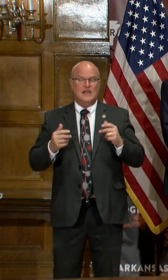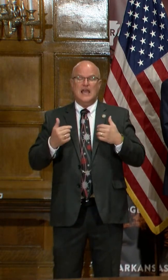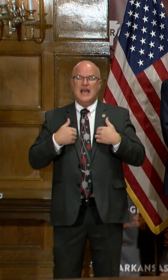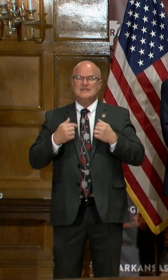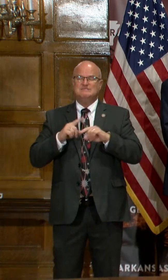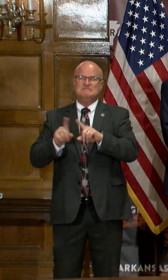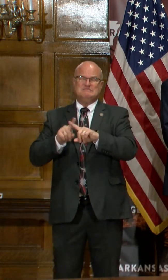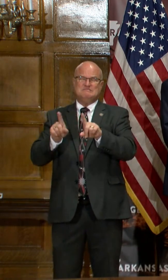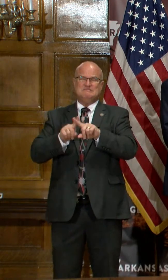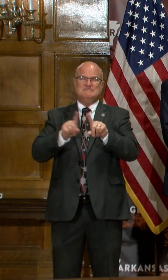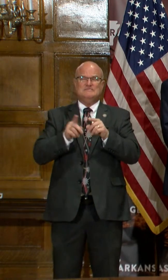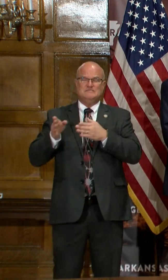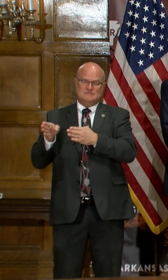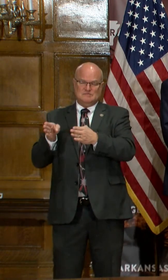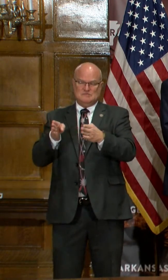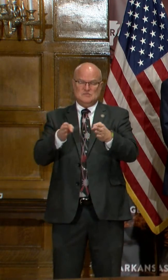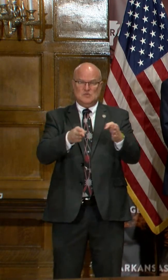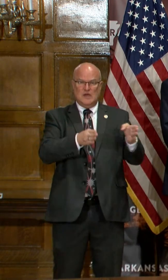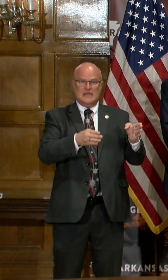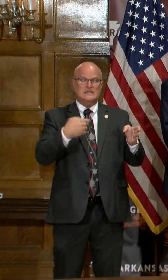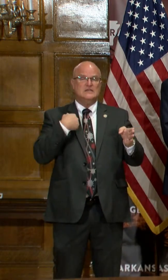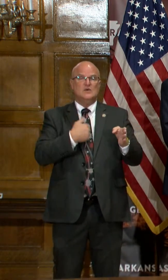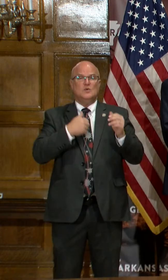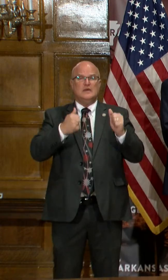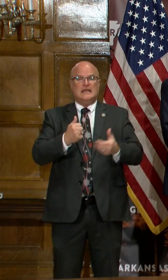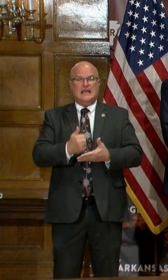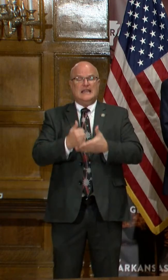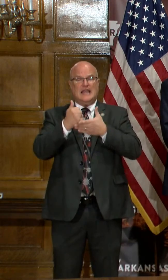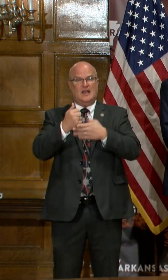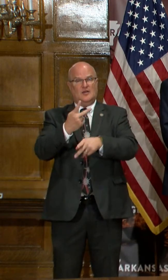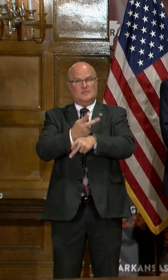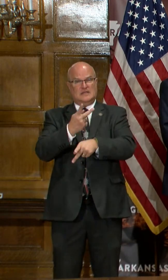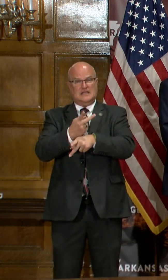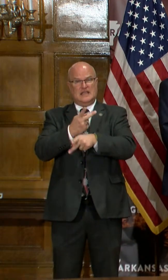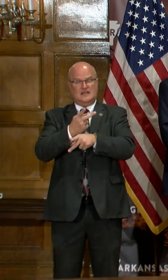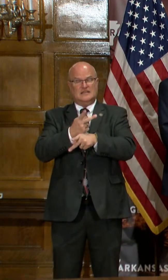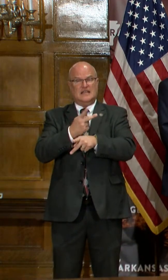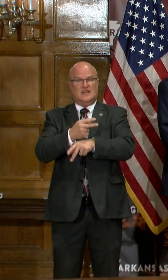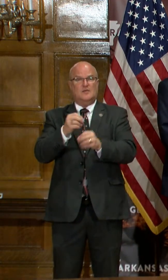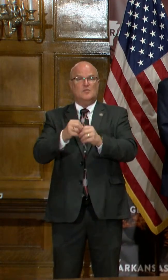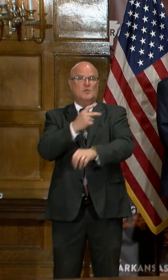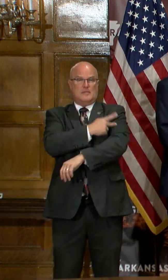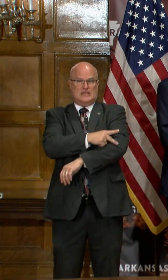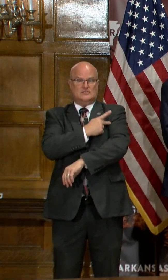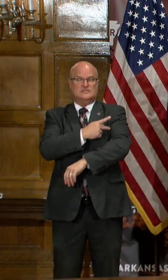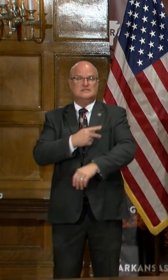lot of different ways that we can help expand care and take care of more patients.